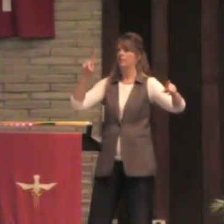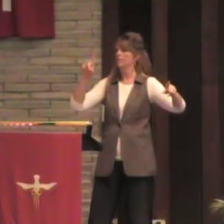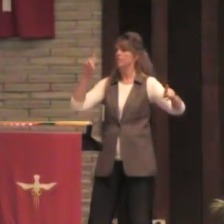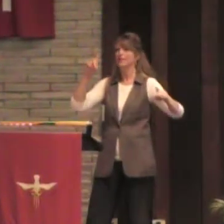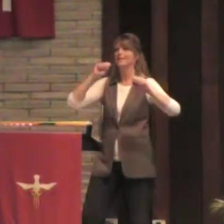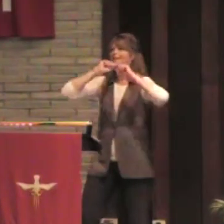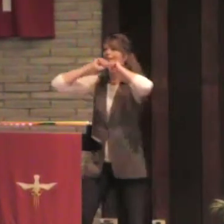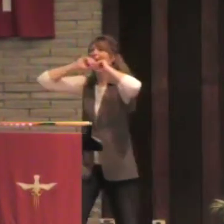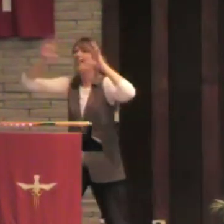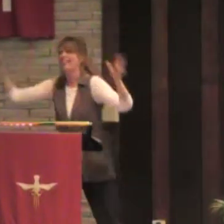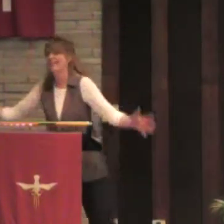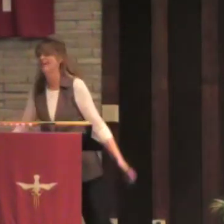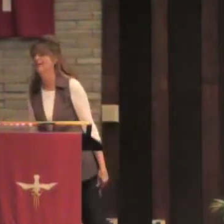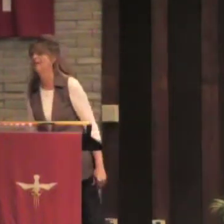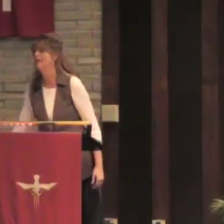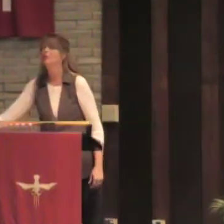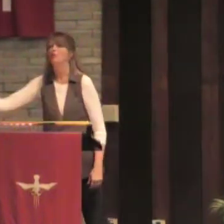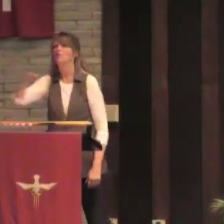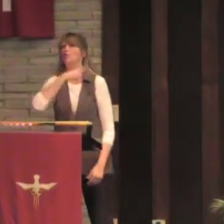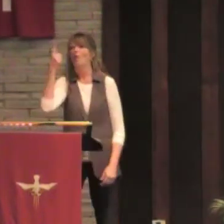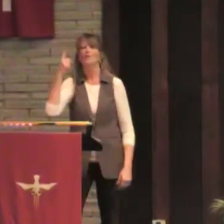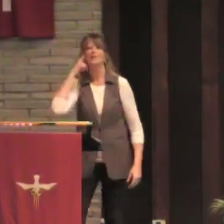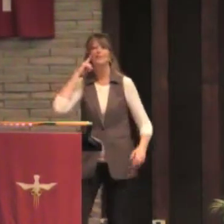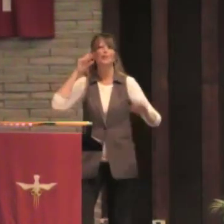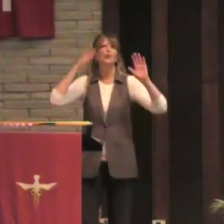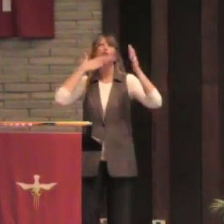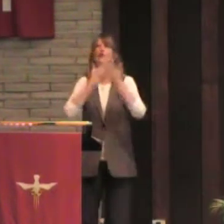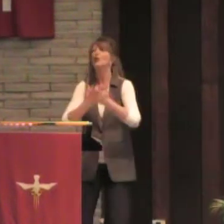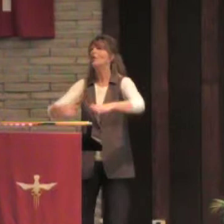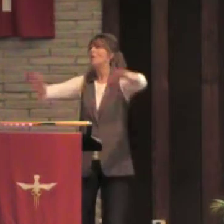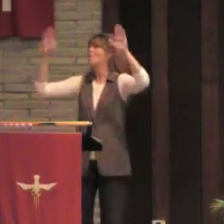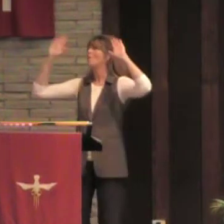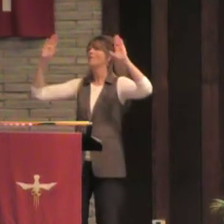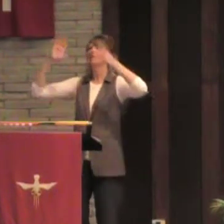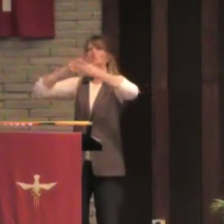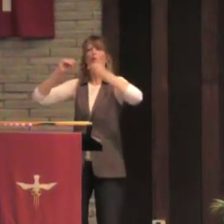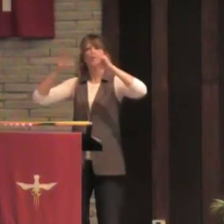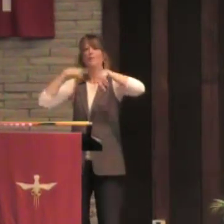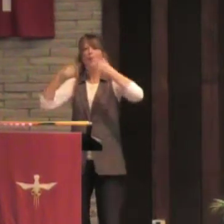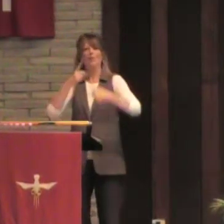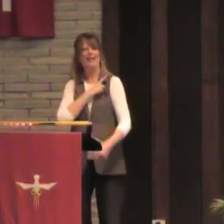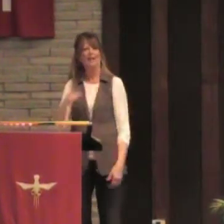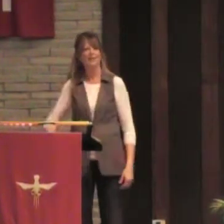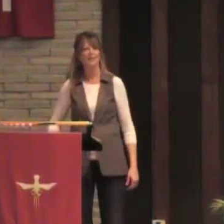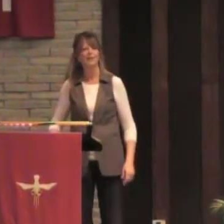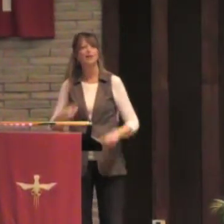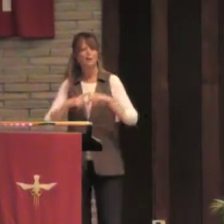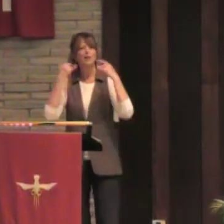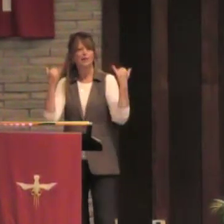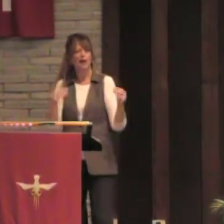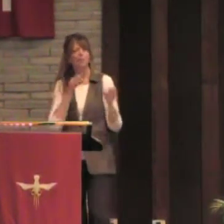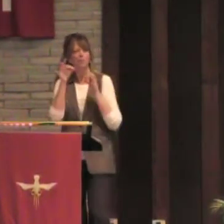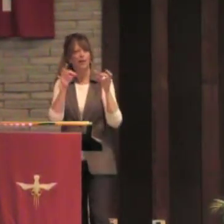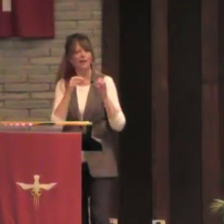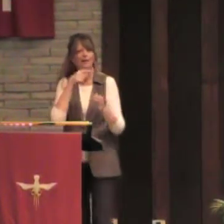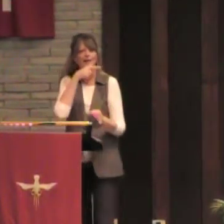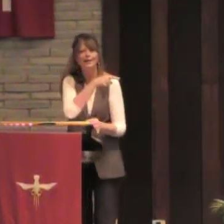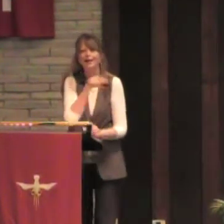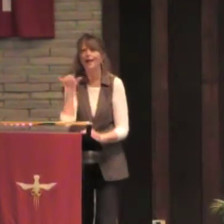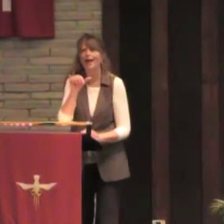And King David did nothing at all. You always hear such good and great stories about King David. Well, now